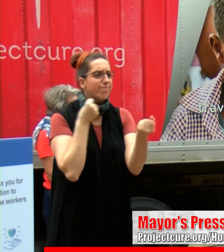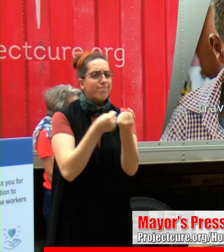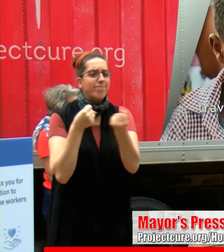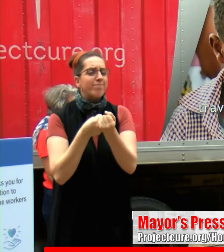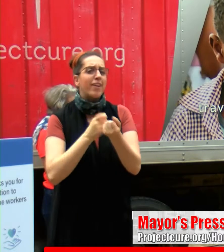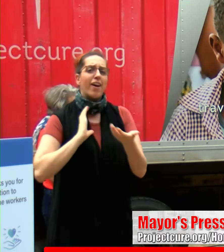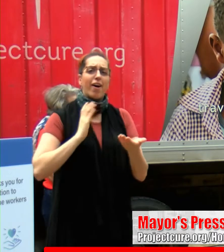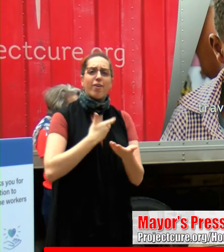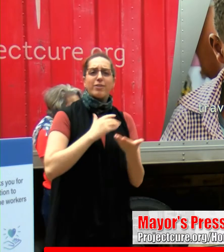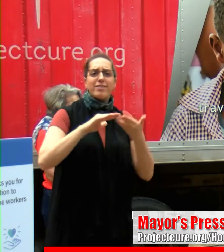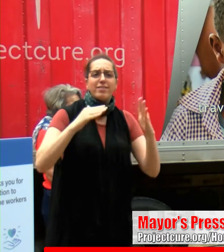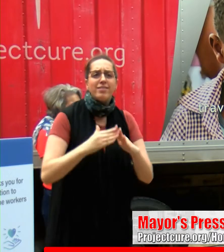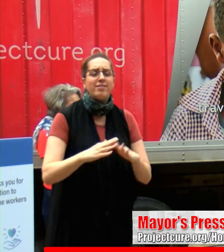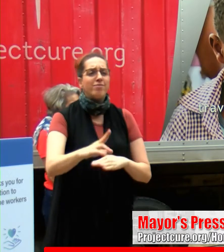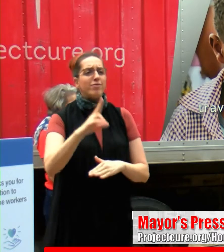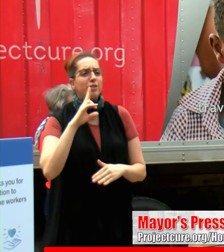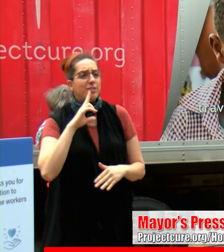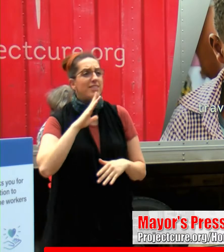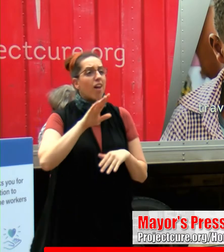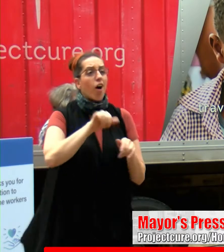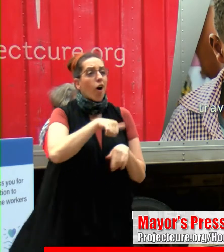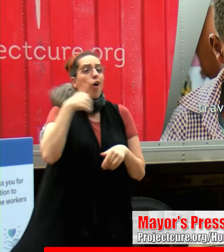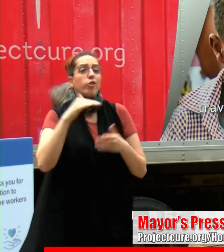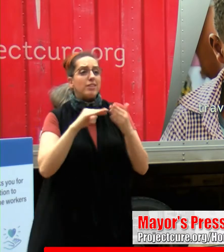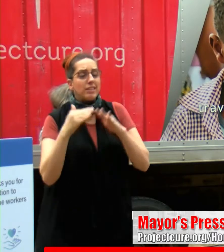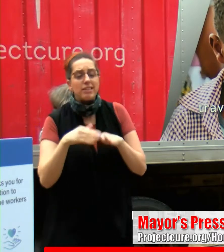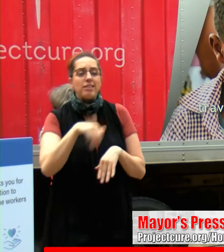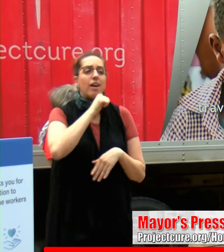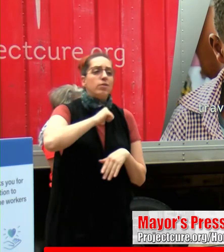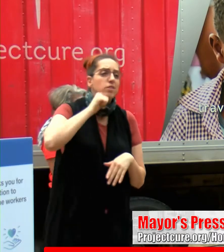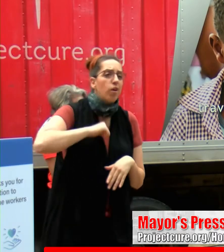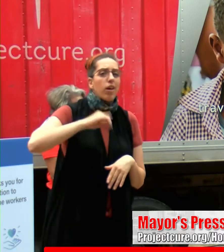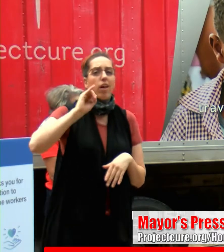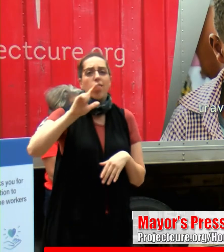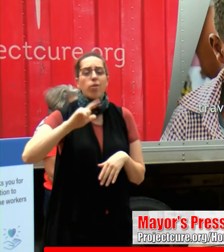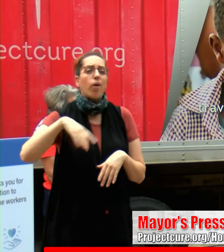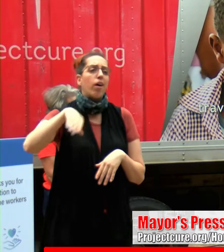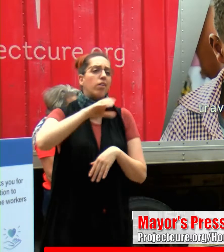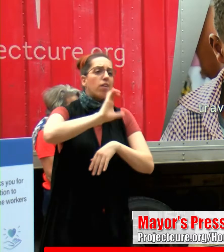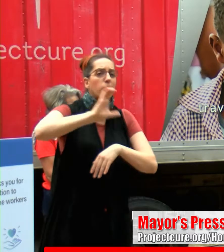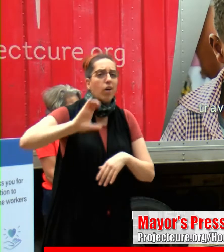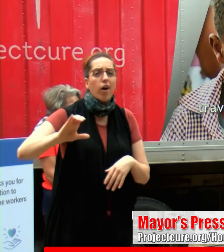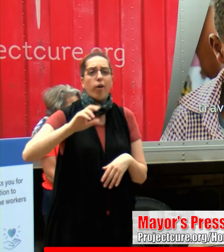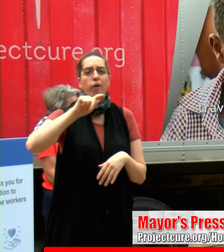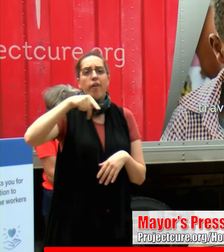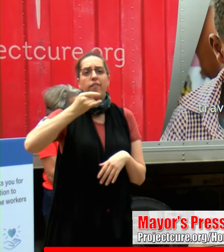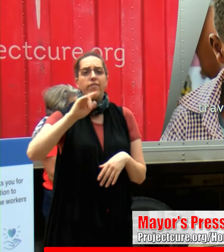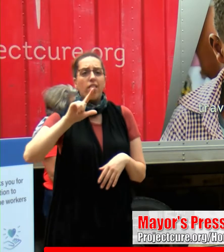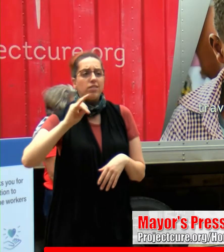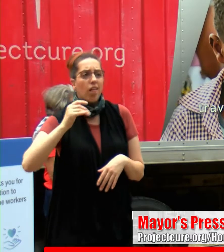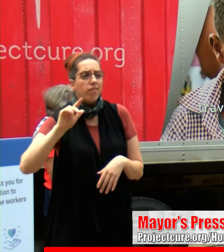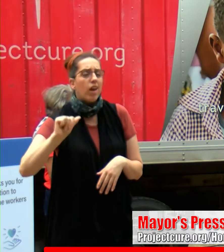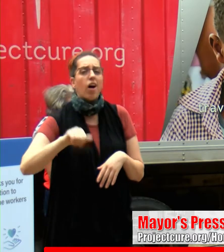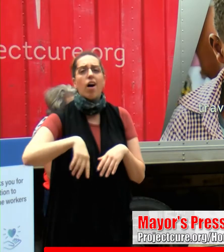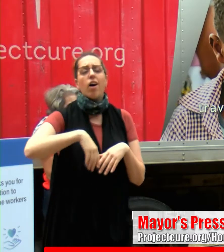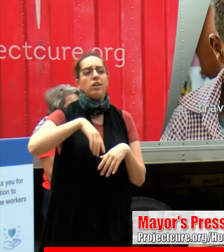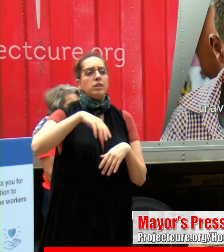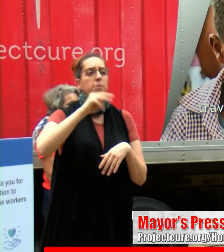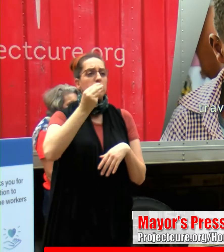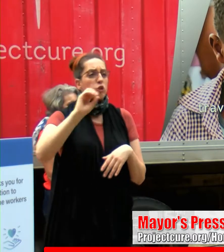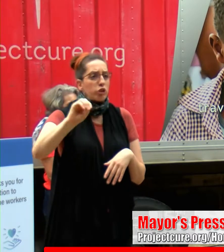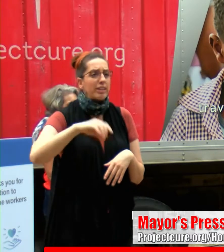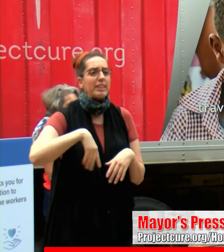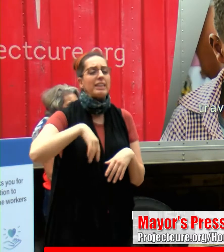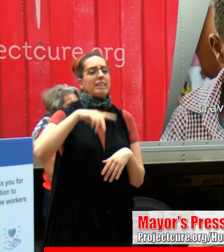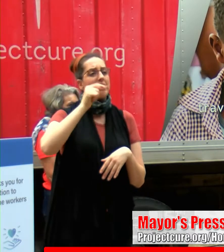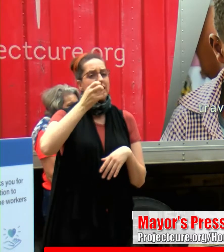our other communities in Arizona, in Illinois, in Colorado, in Philadelphia, in Kansas City, Missouri, and in